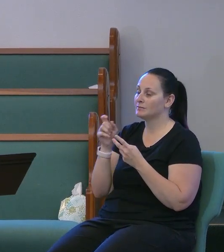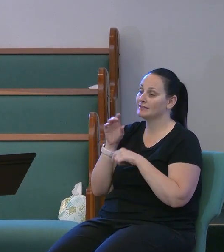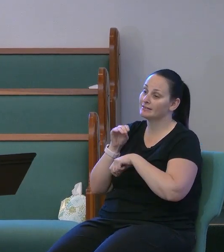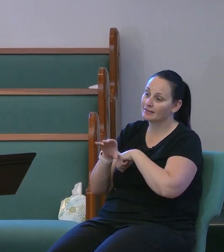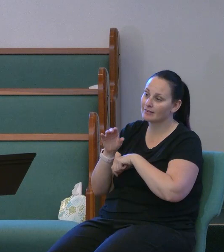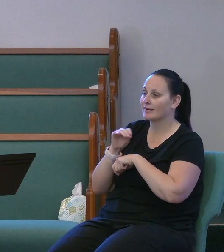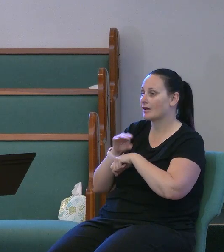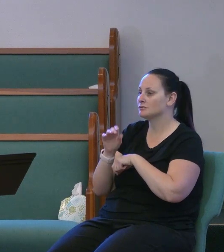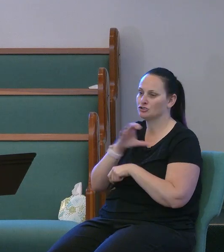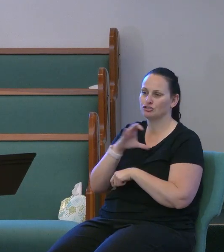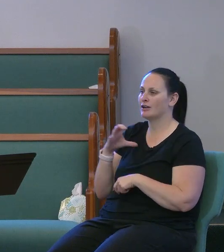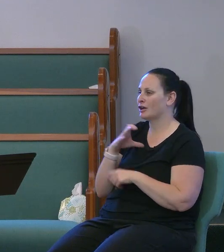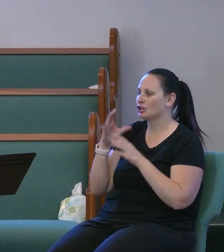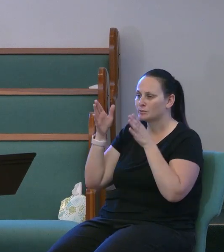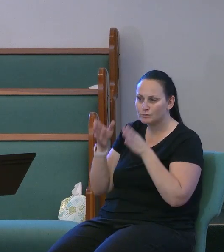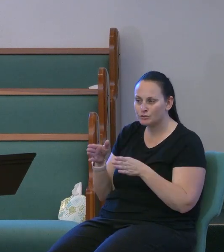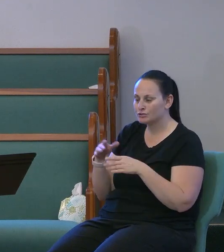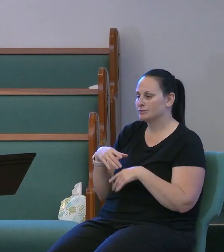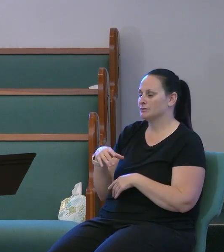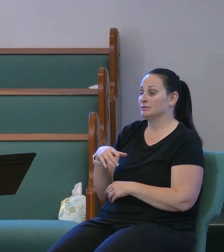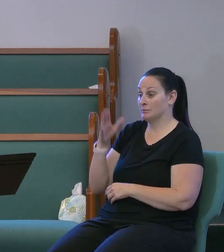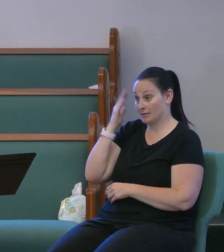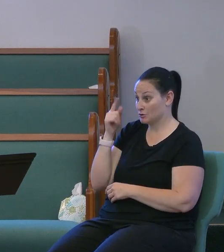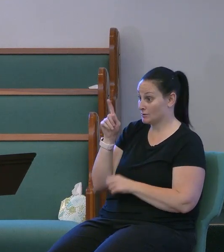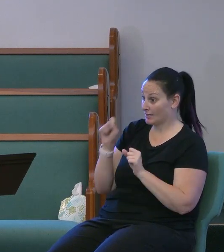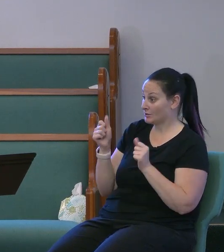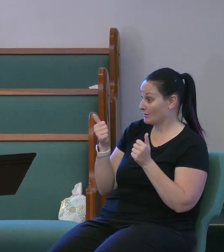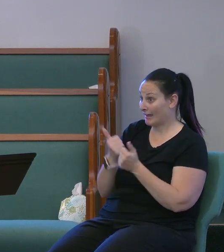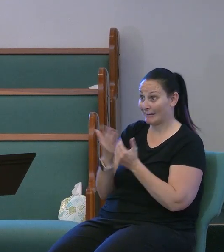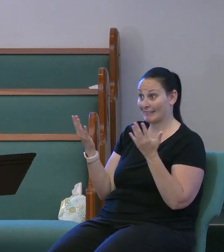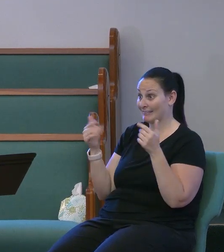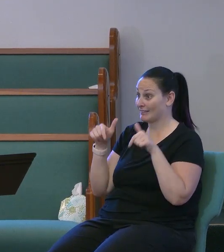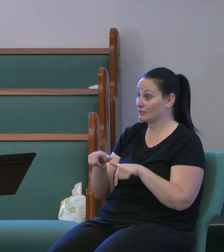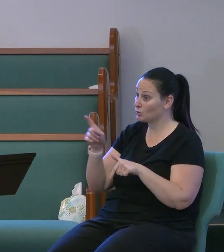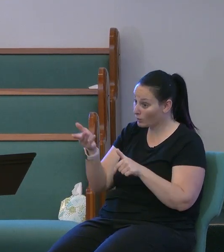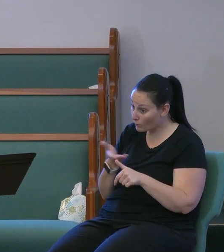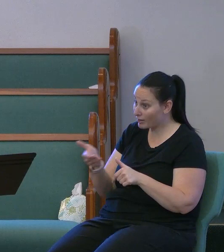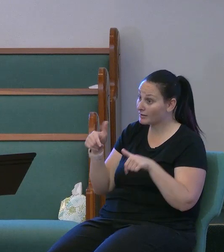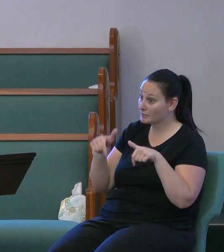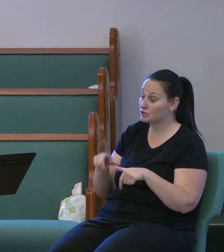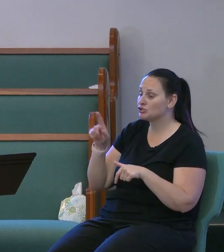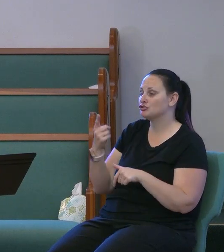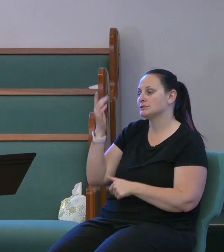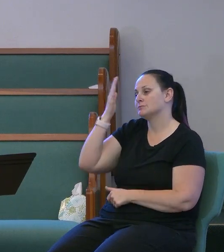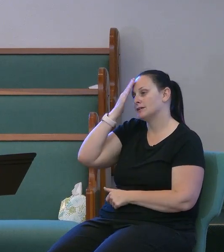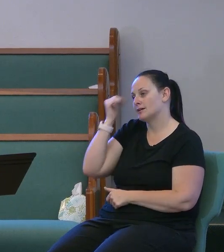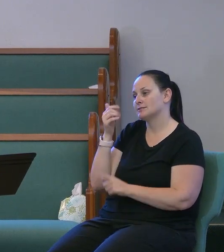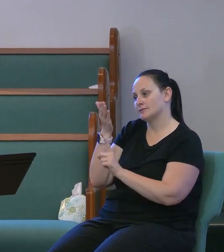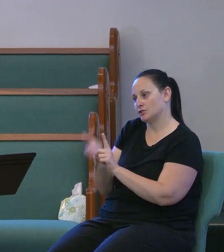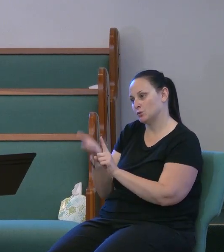council chairperson or because you can do anything at all. You are welcomed here just because of